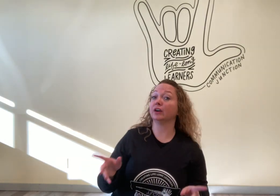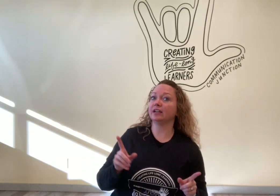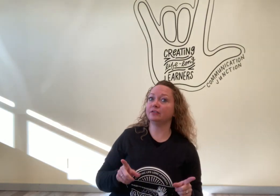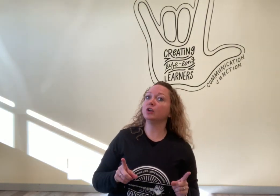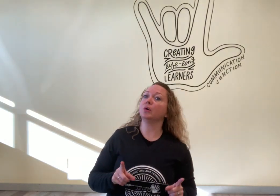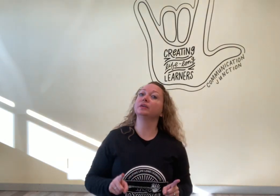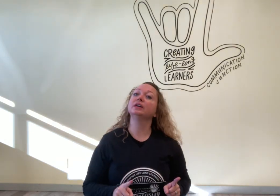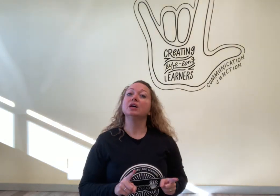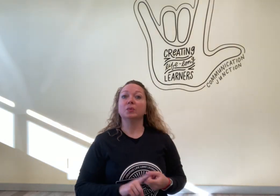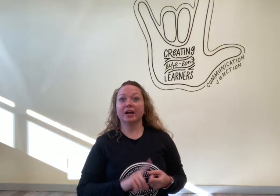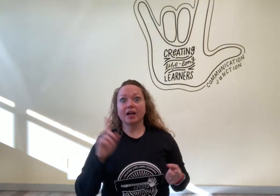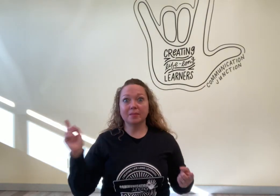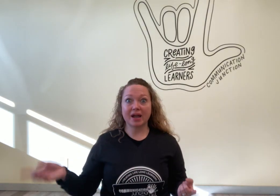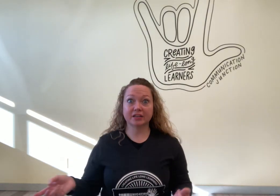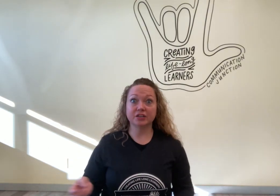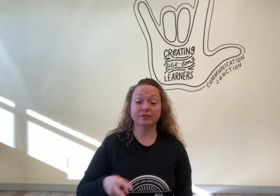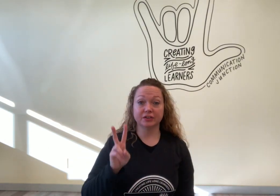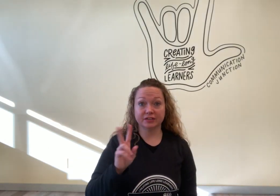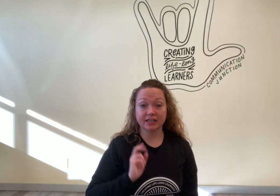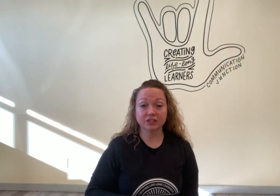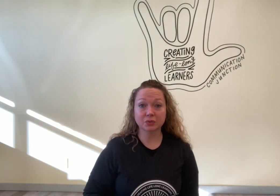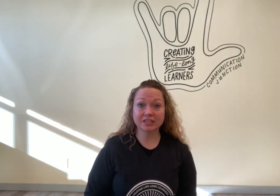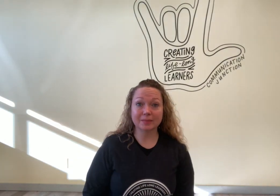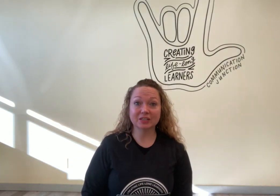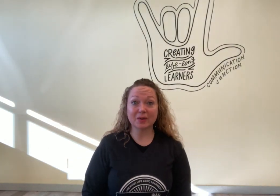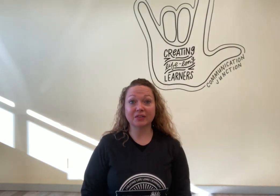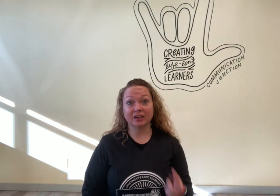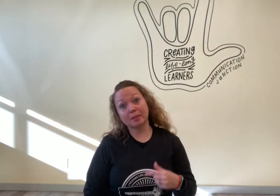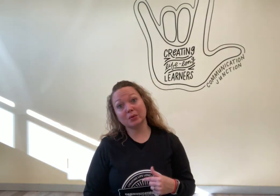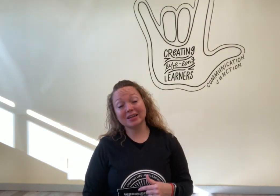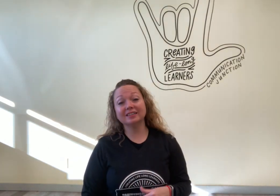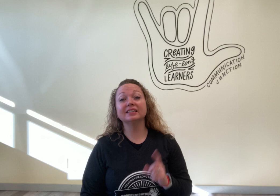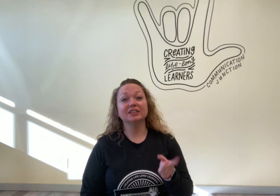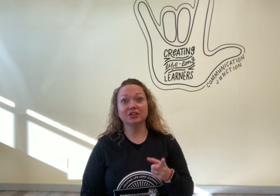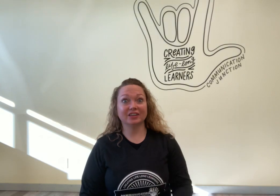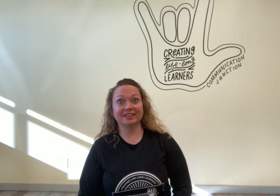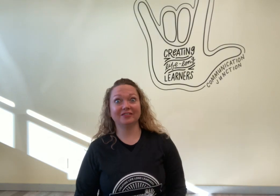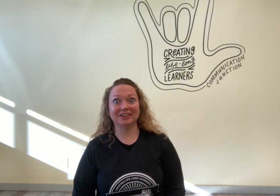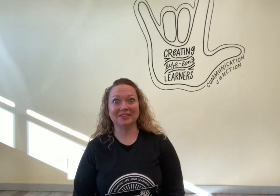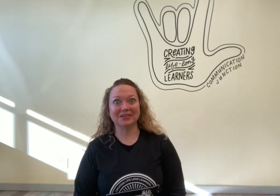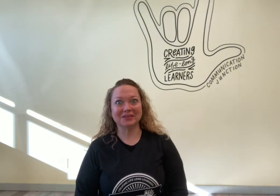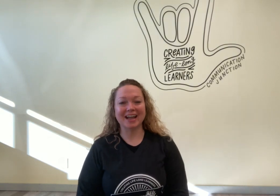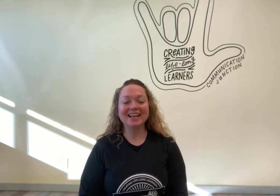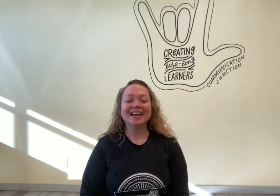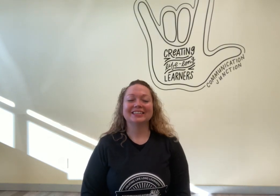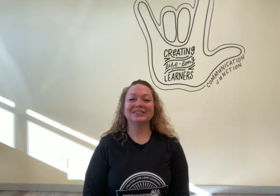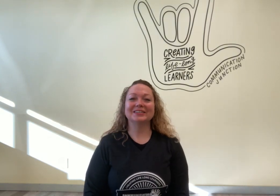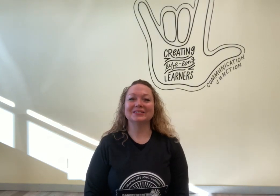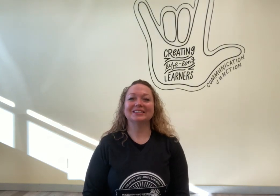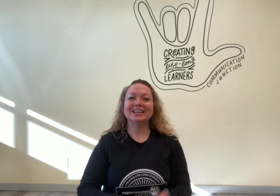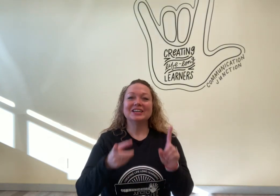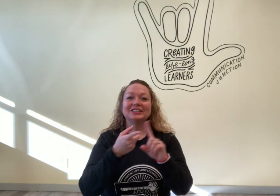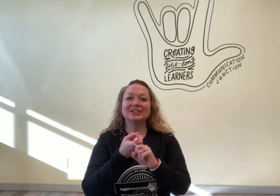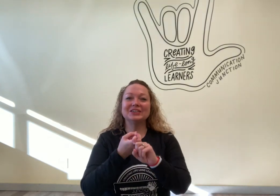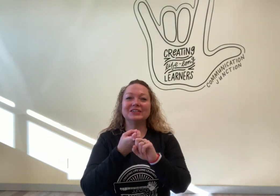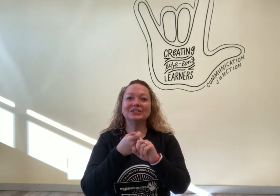if you don't, when I come back to you for the second story time this month in a couple weeks, you're gonna definitely know it, okay? So here it goes. Turn to